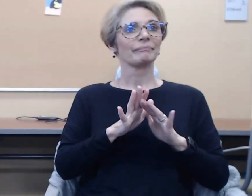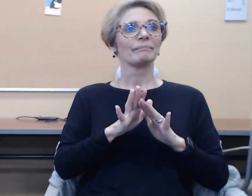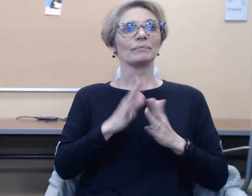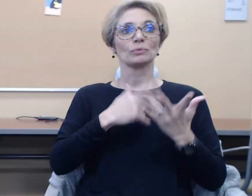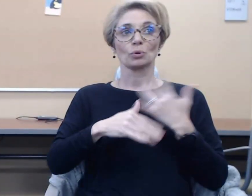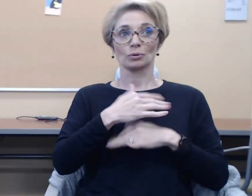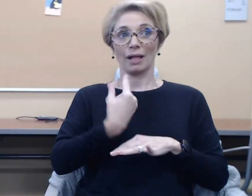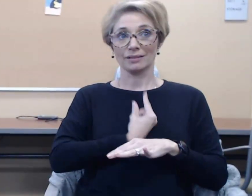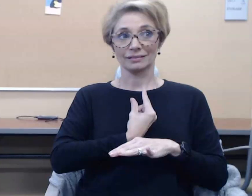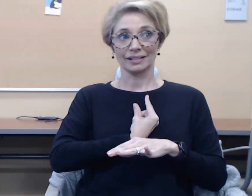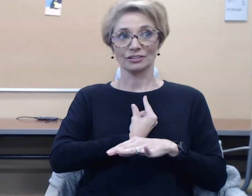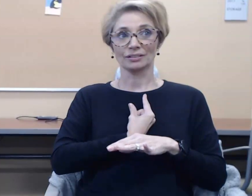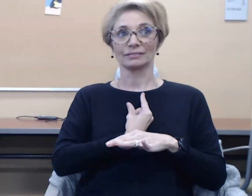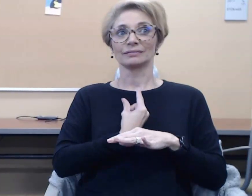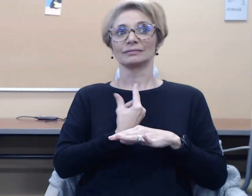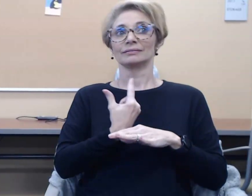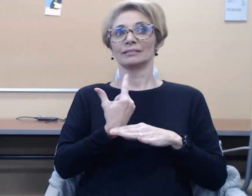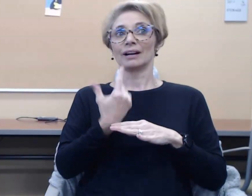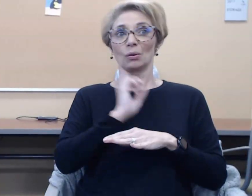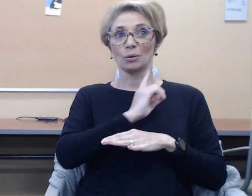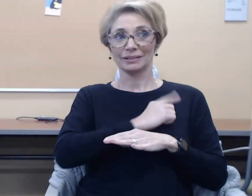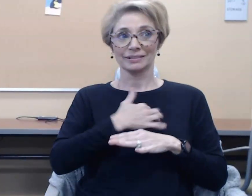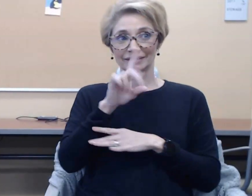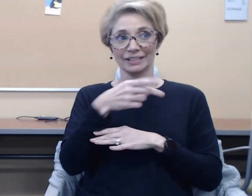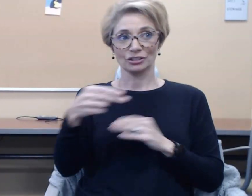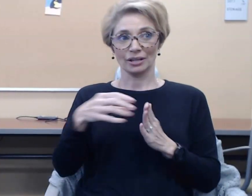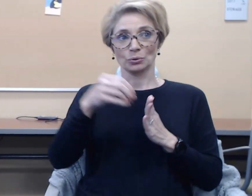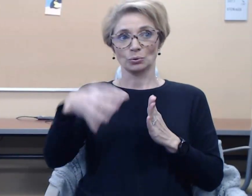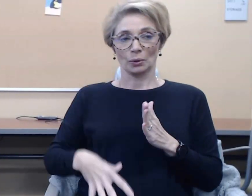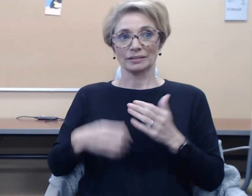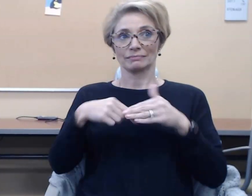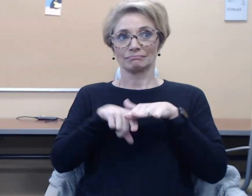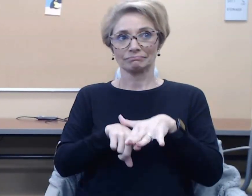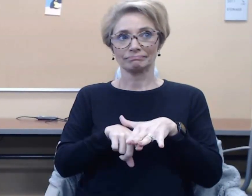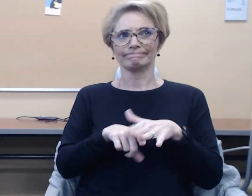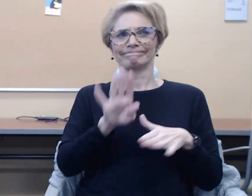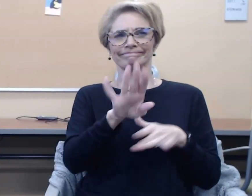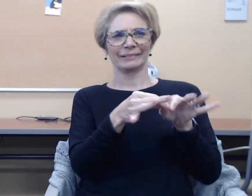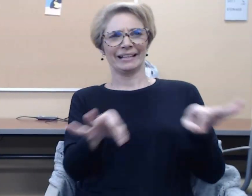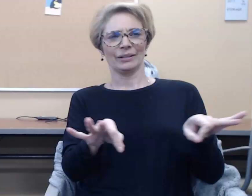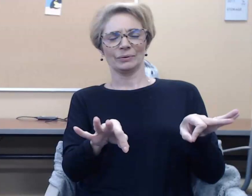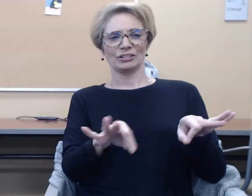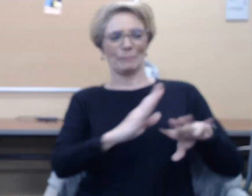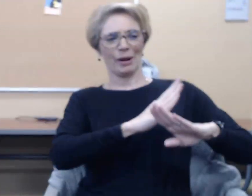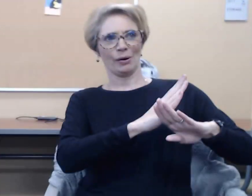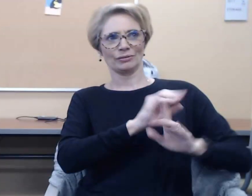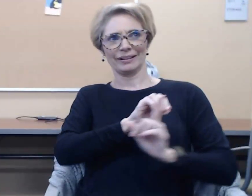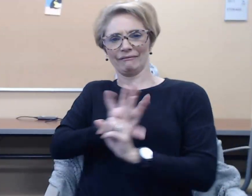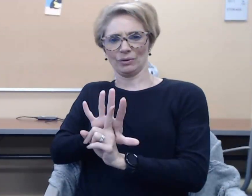isolation and loneliness of DJ students in mainstream settings? So I have a bunch of sub-questions, but this